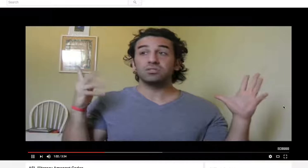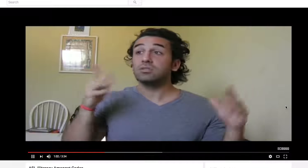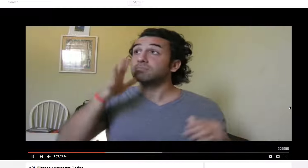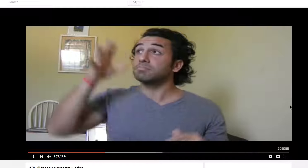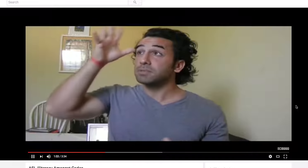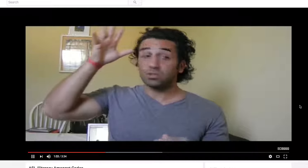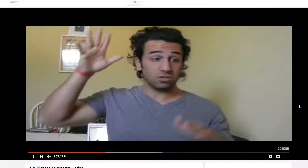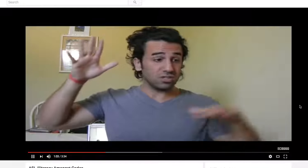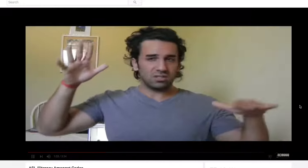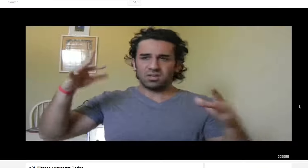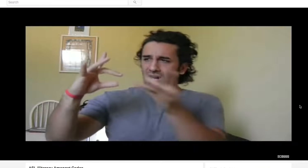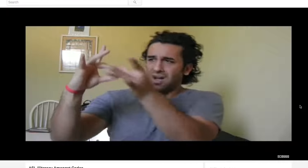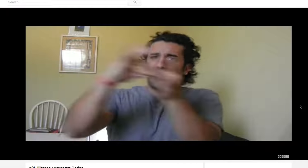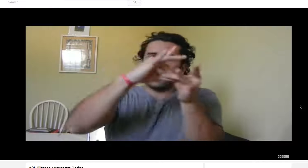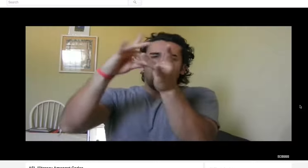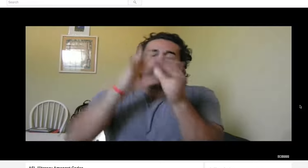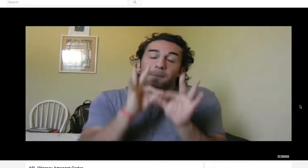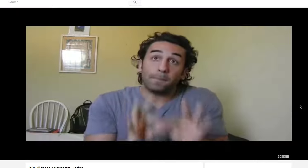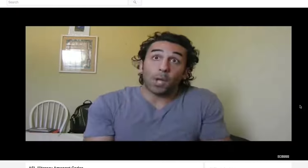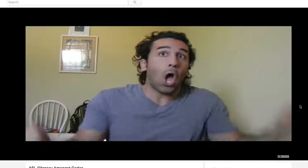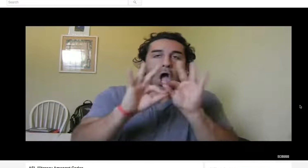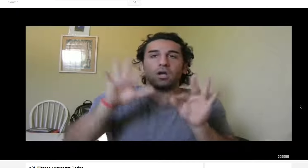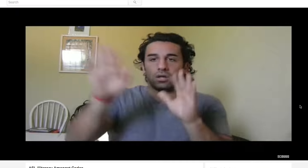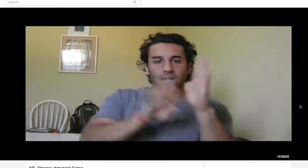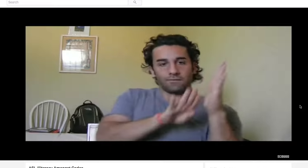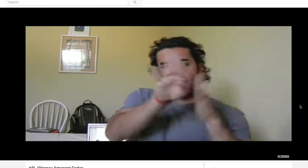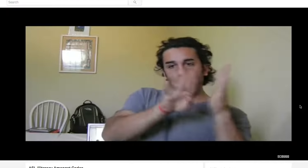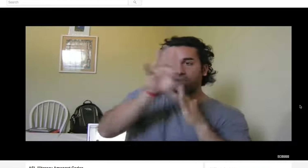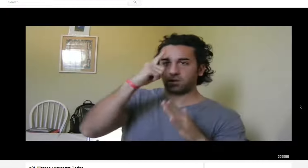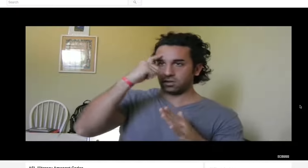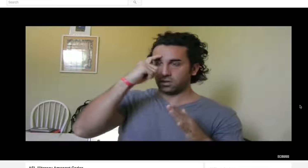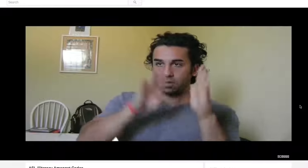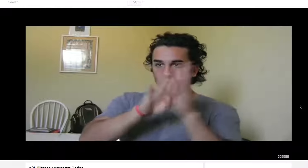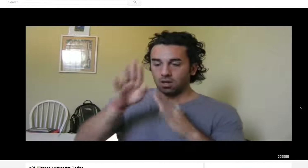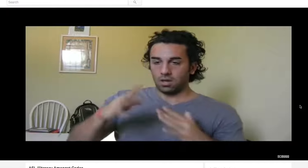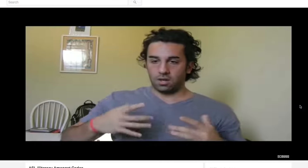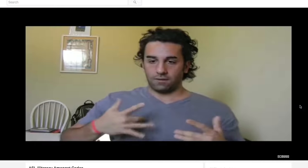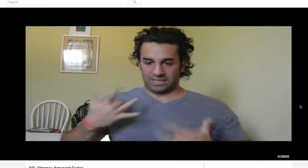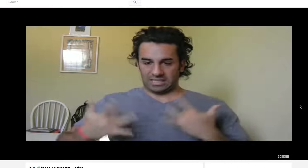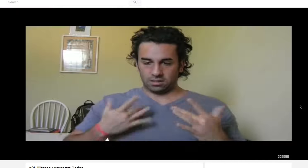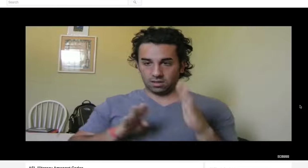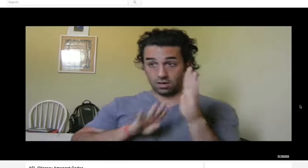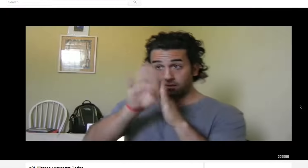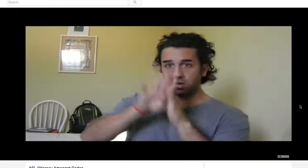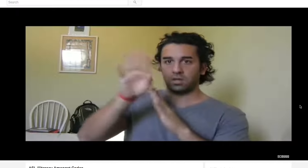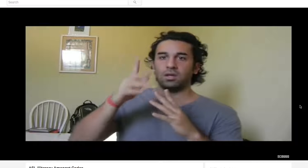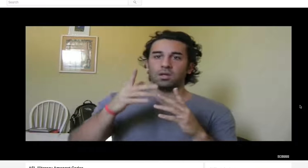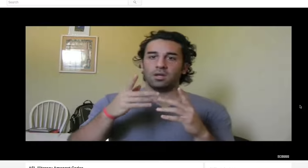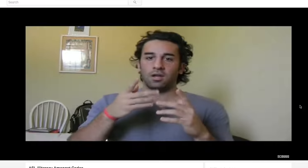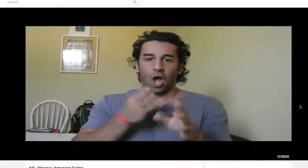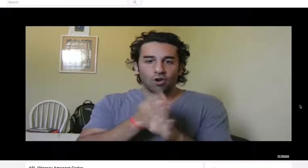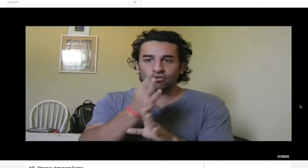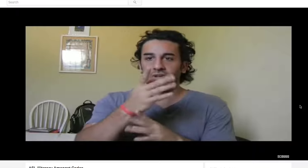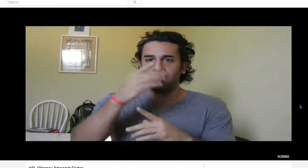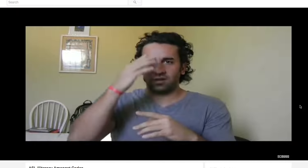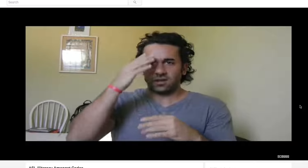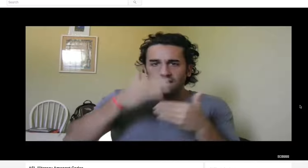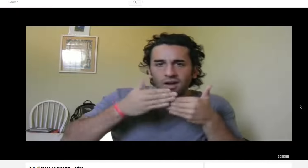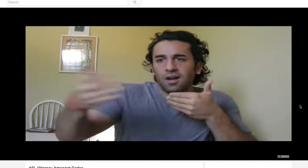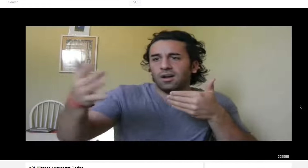time to stop. The relationship between parent and child is incredibly important. The success of the child hinges